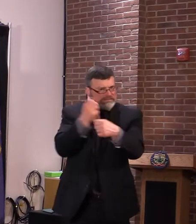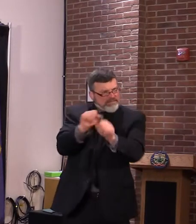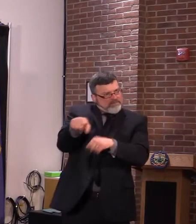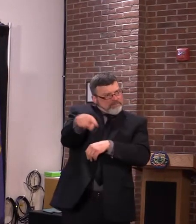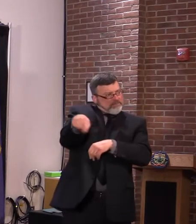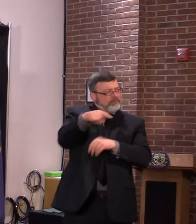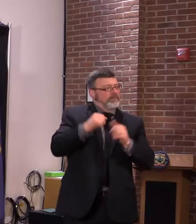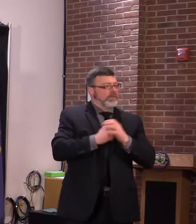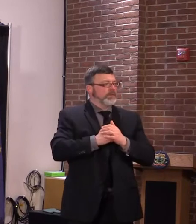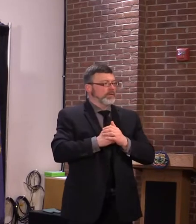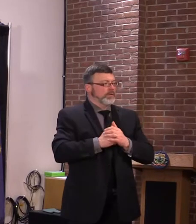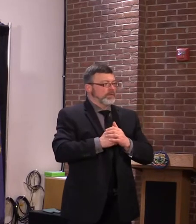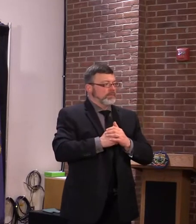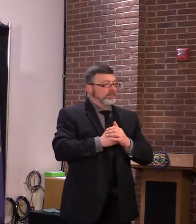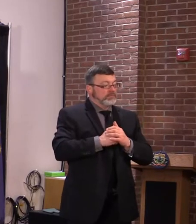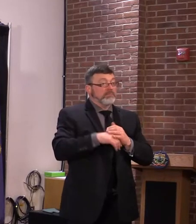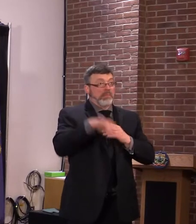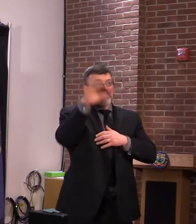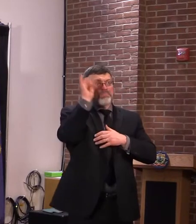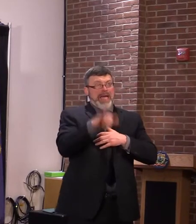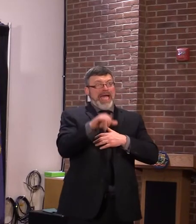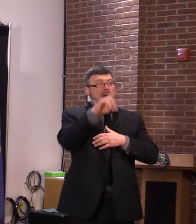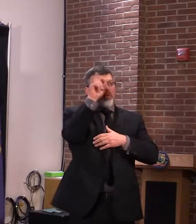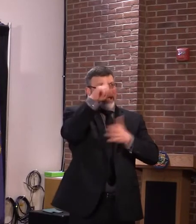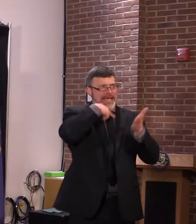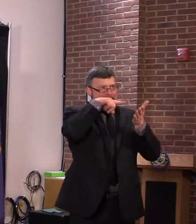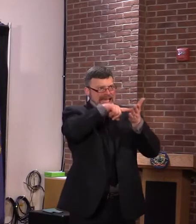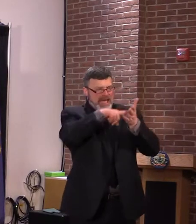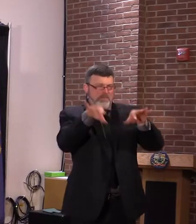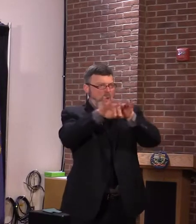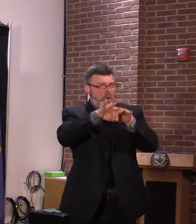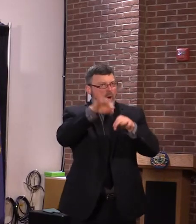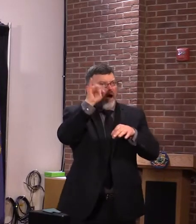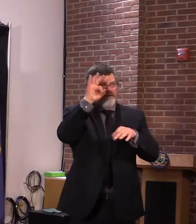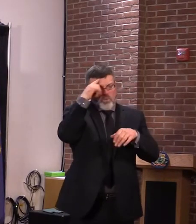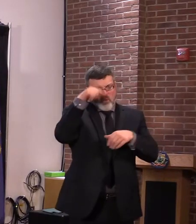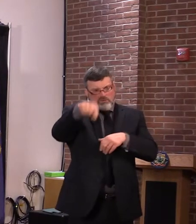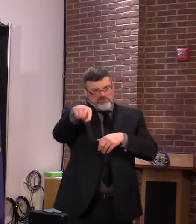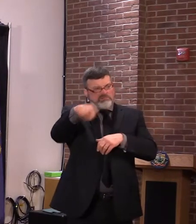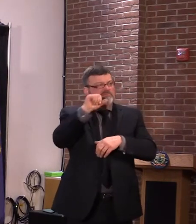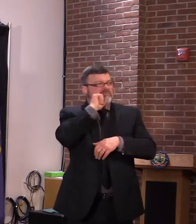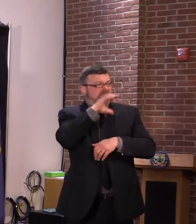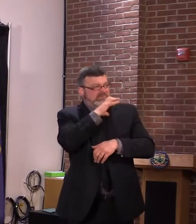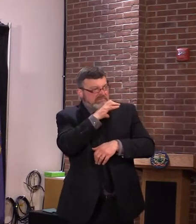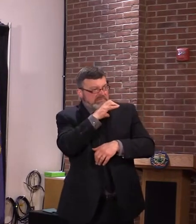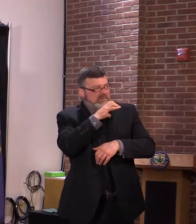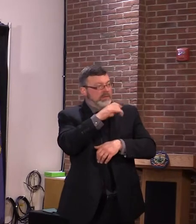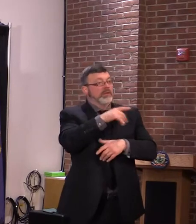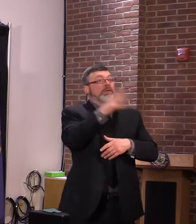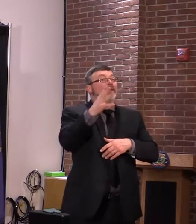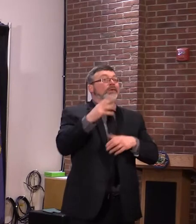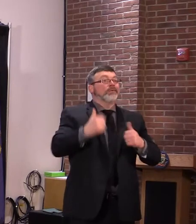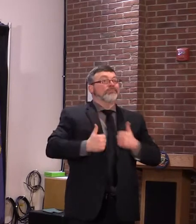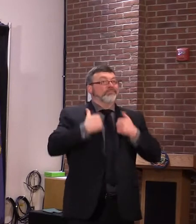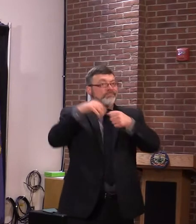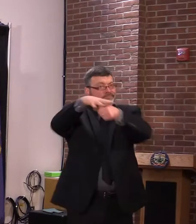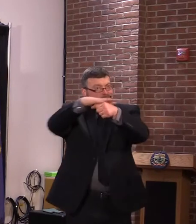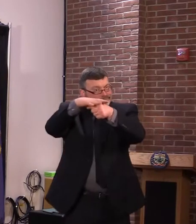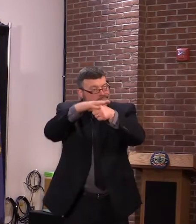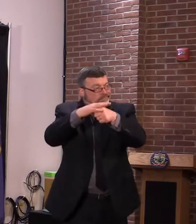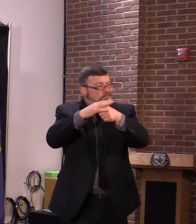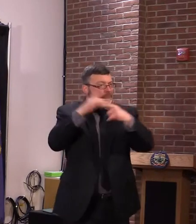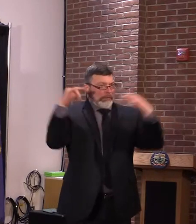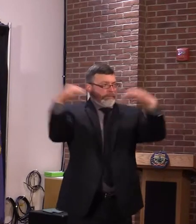be done in certain high-risk settings, like congregate residential settings, long-term care